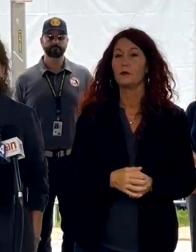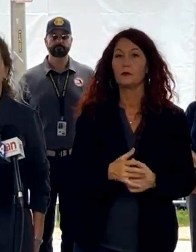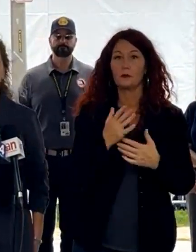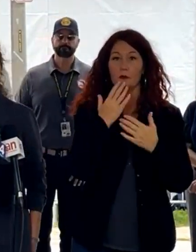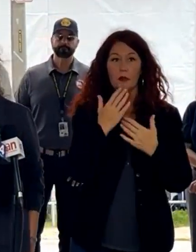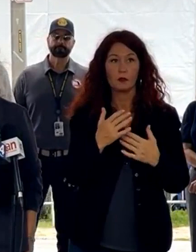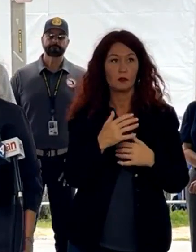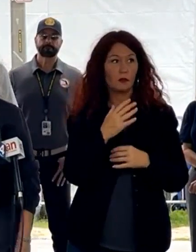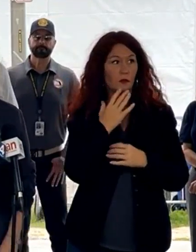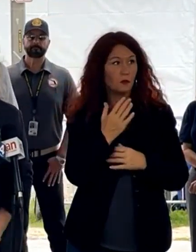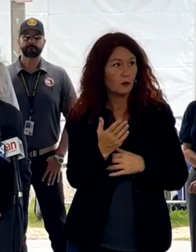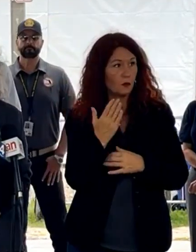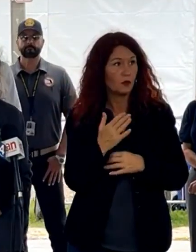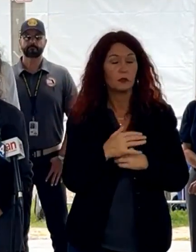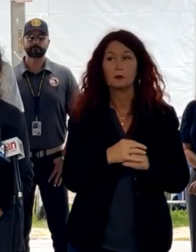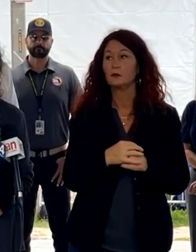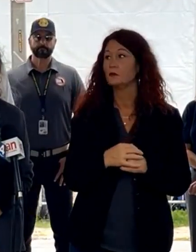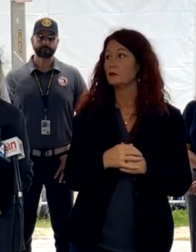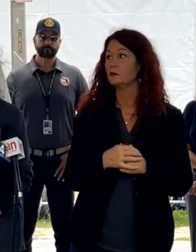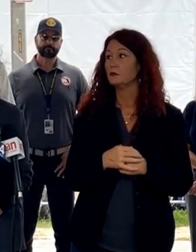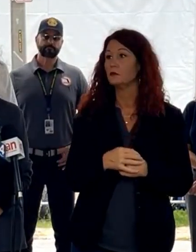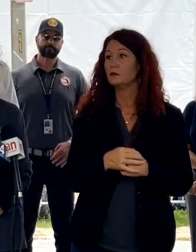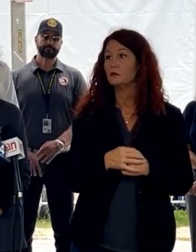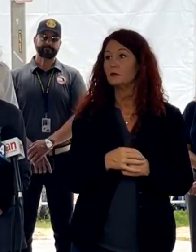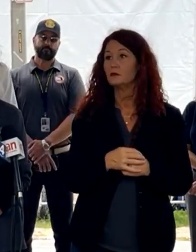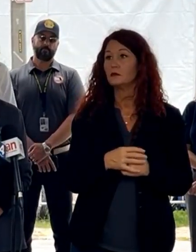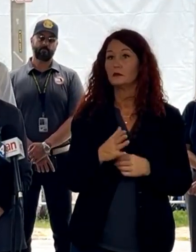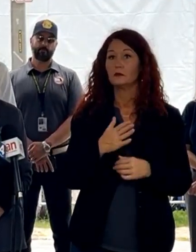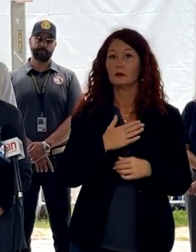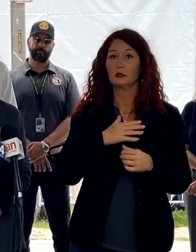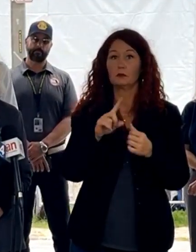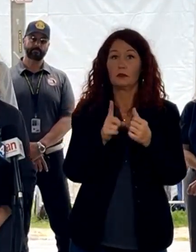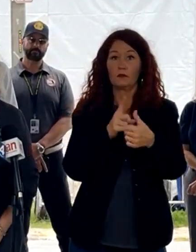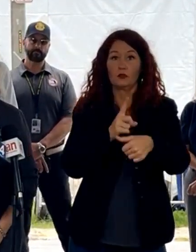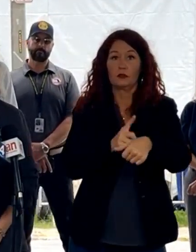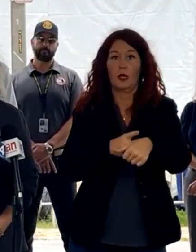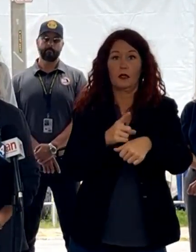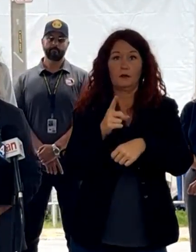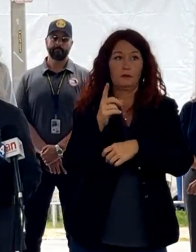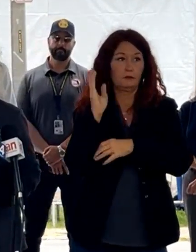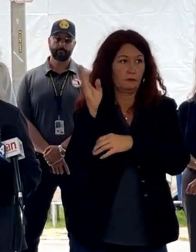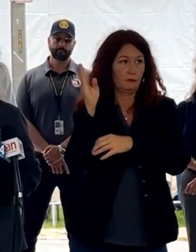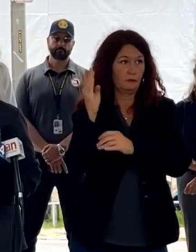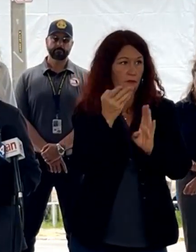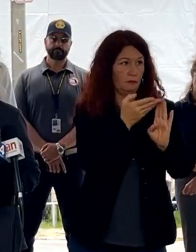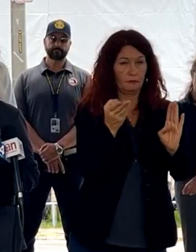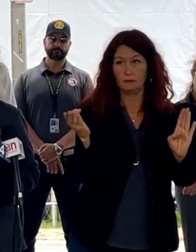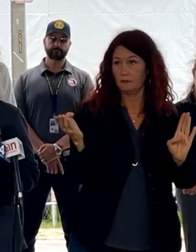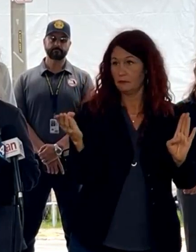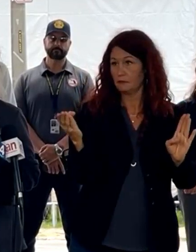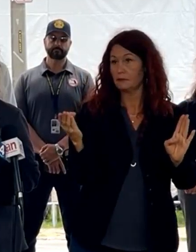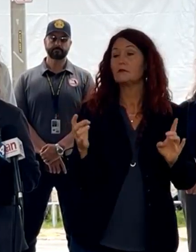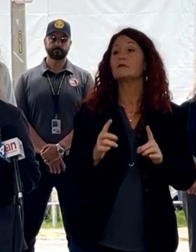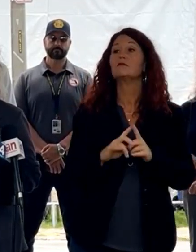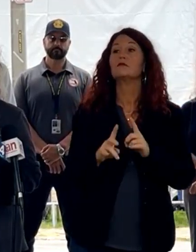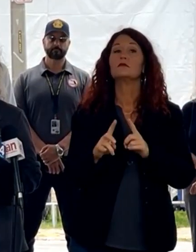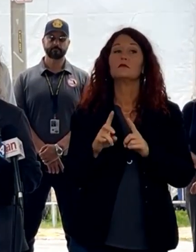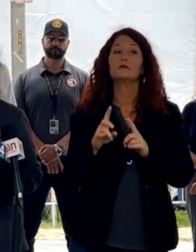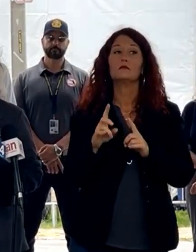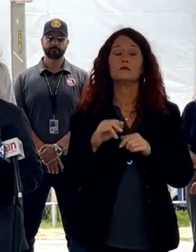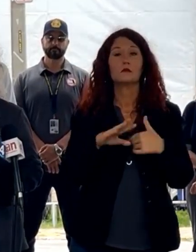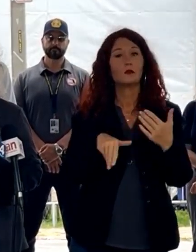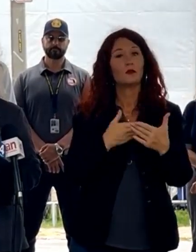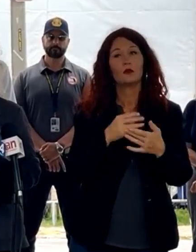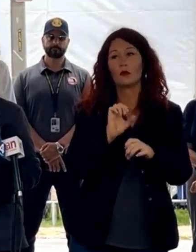Thank you. Good morning. Buenos dias. In my first time addressing everyone as a whole, I just want to say that we are all in this